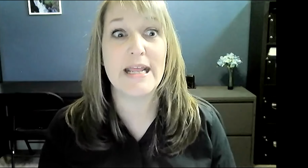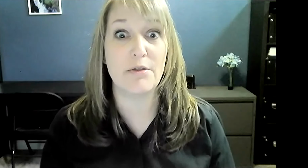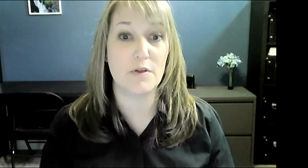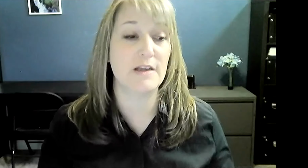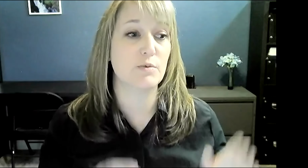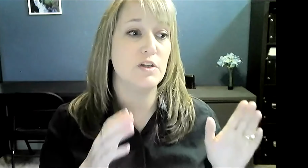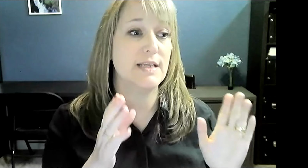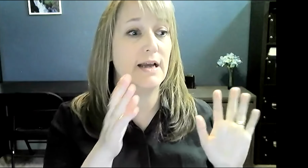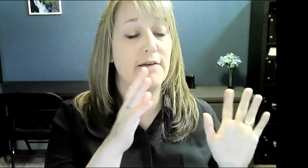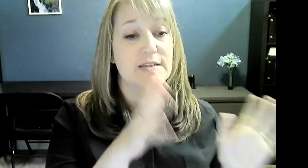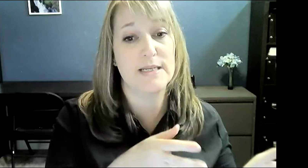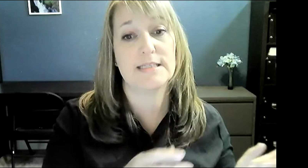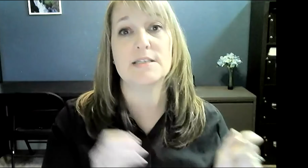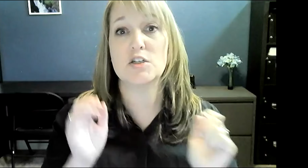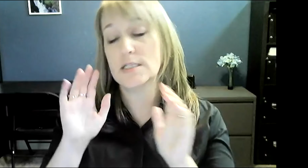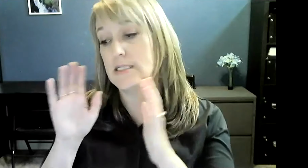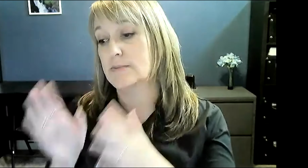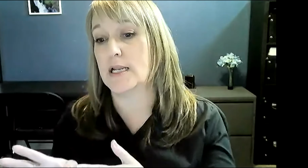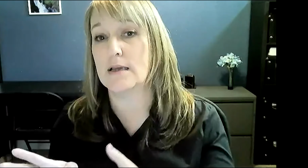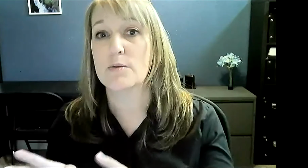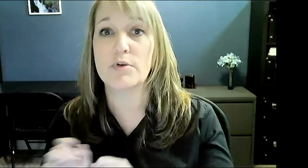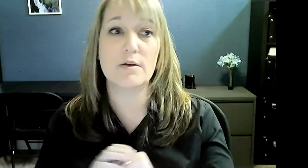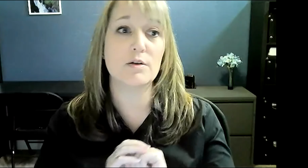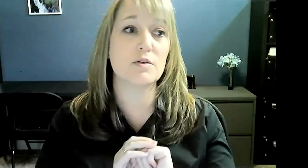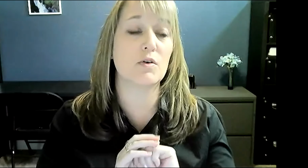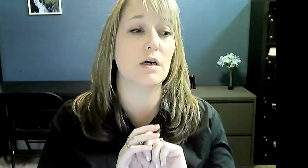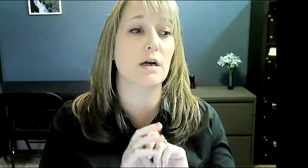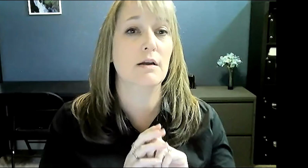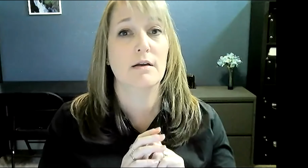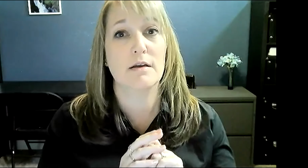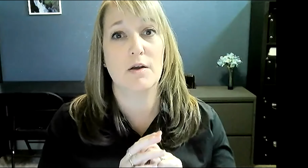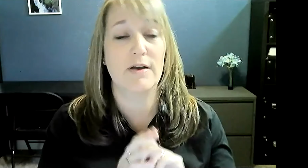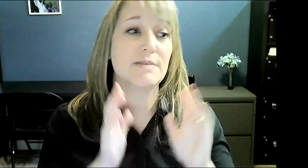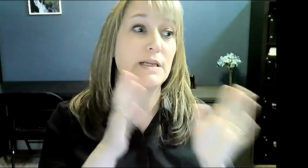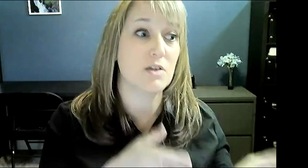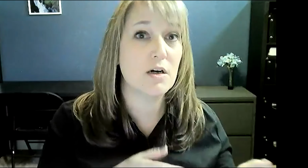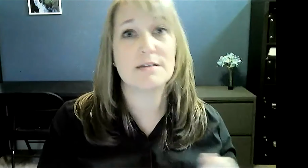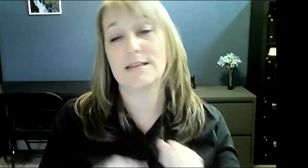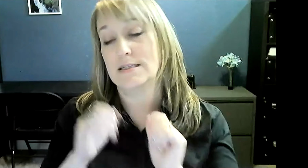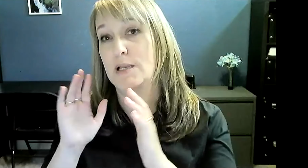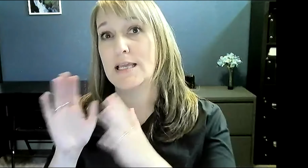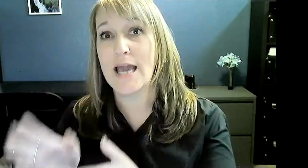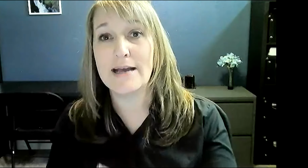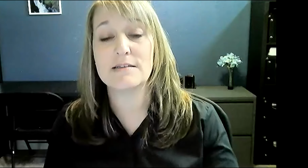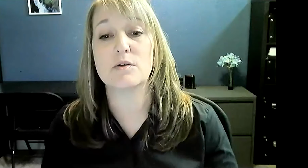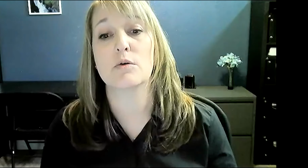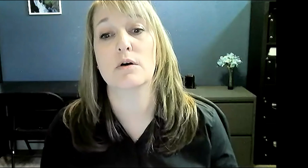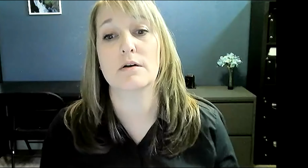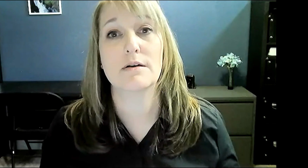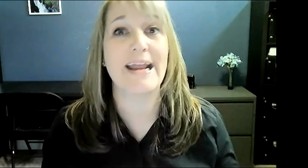other things when you're saying I have this many sisters and this many brothers, or, you know, I have this many dogs and this many cats, or anything